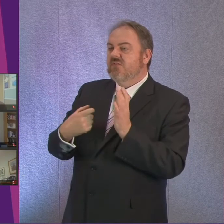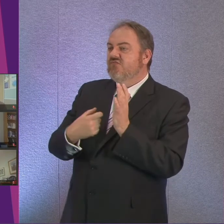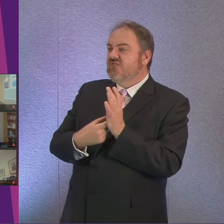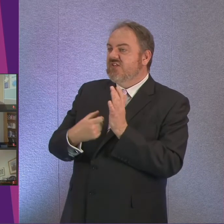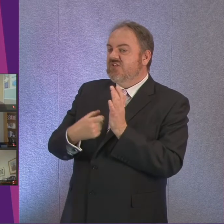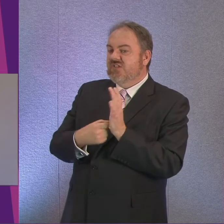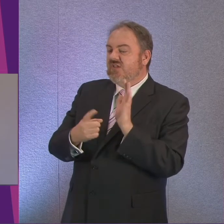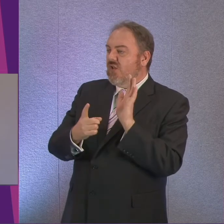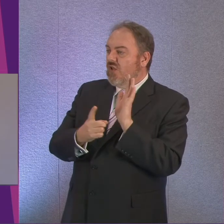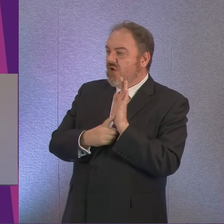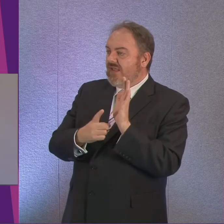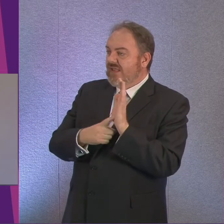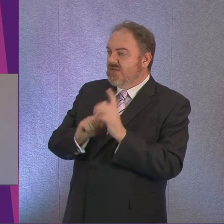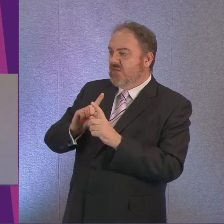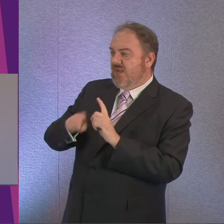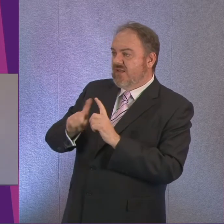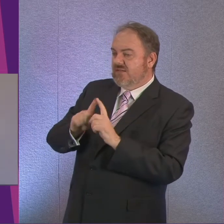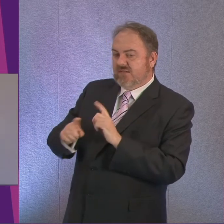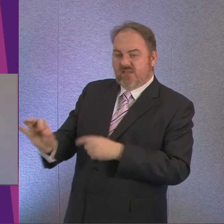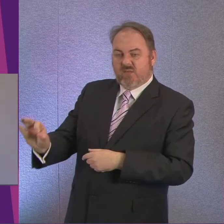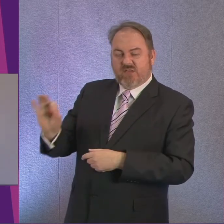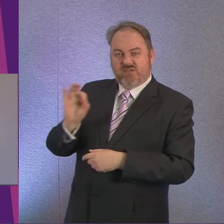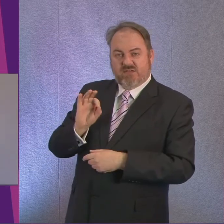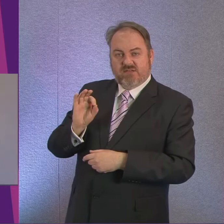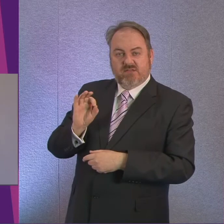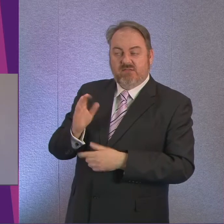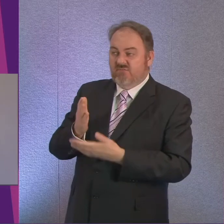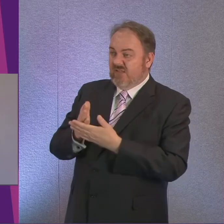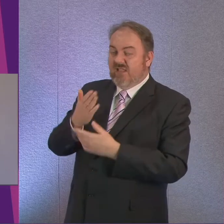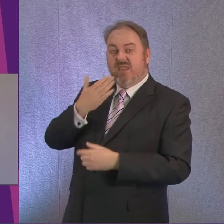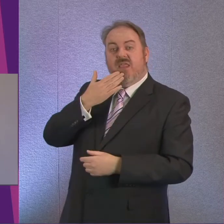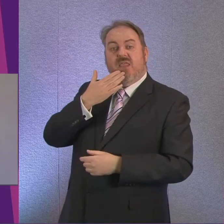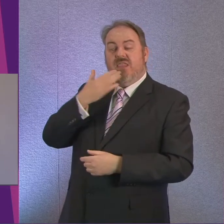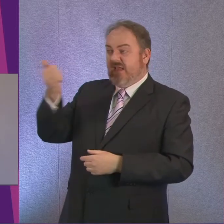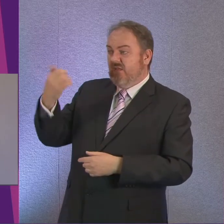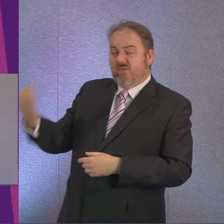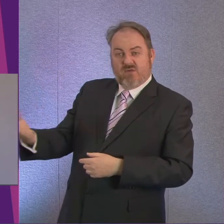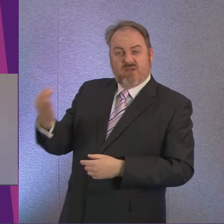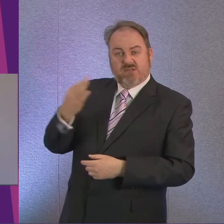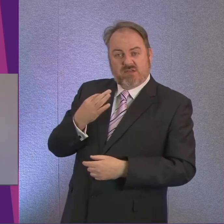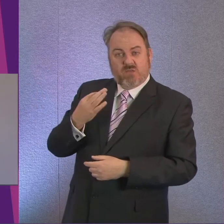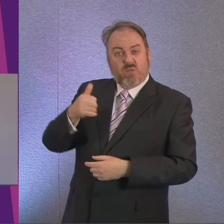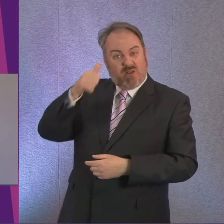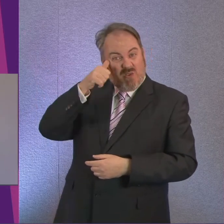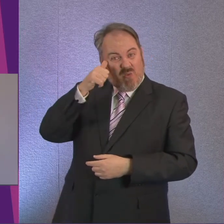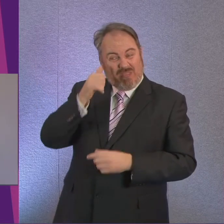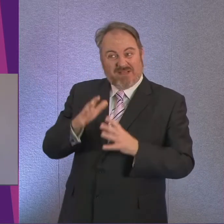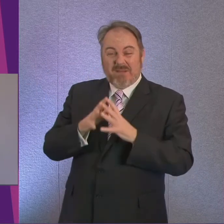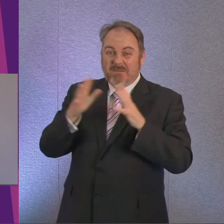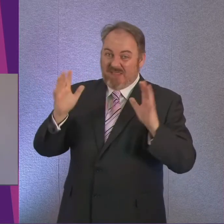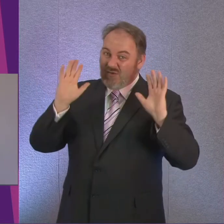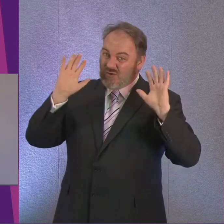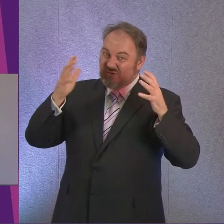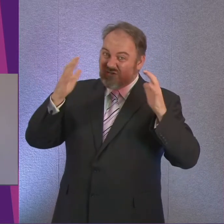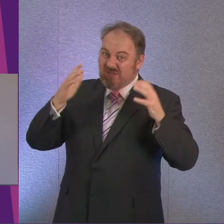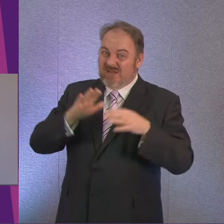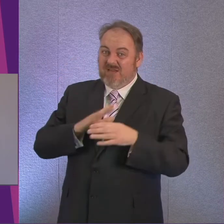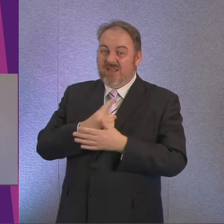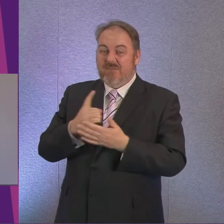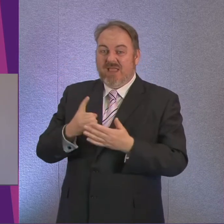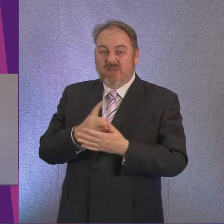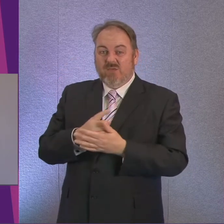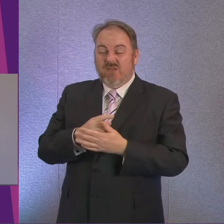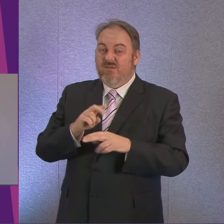I thank Jamie Halcrow-Johnson for the question. Of course, he's quite right. There's a potential huge impact on further and higher